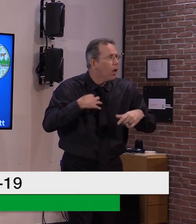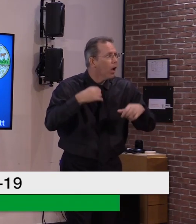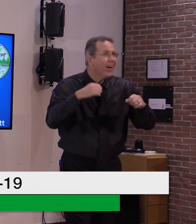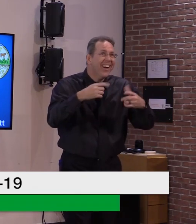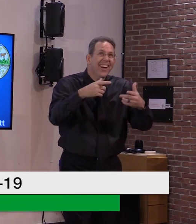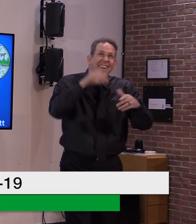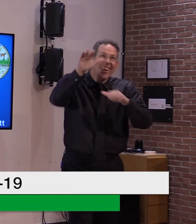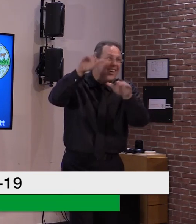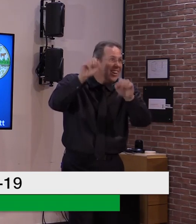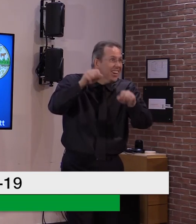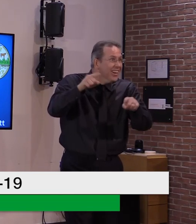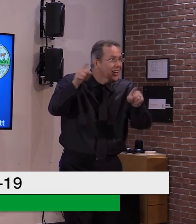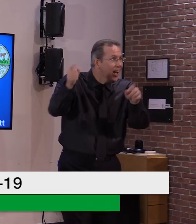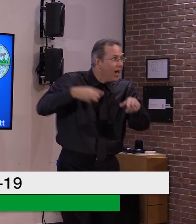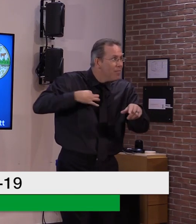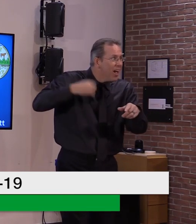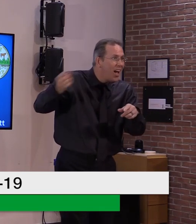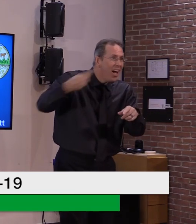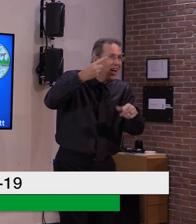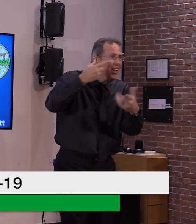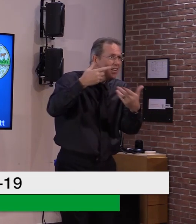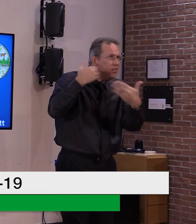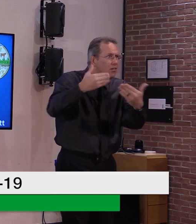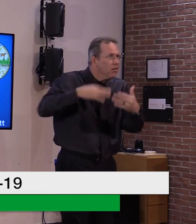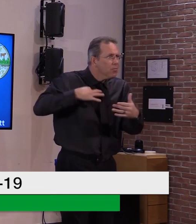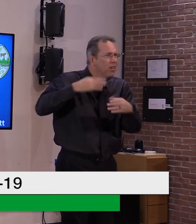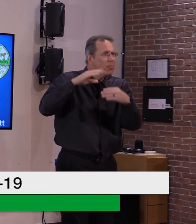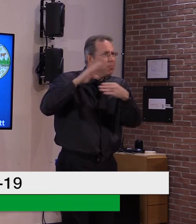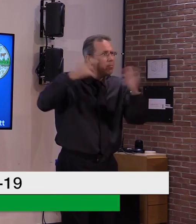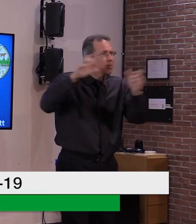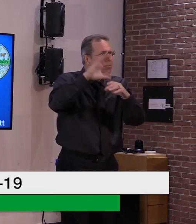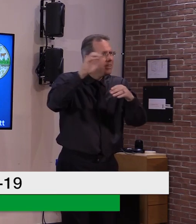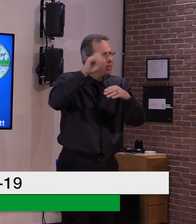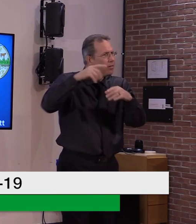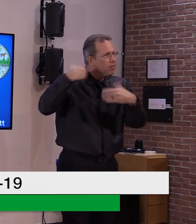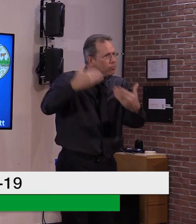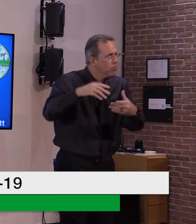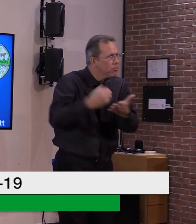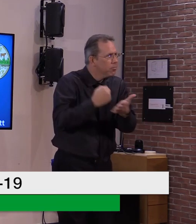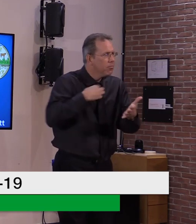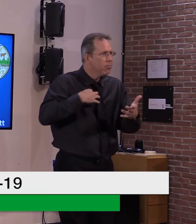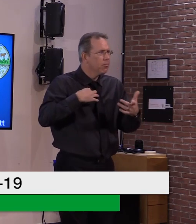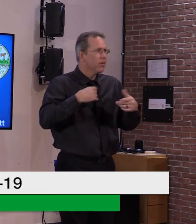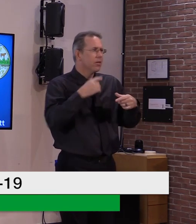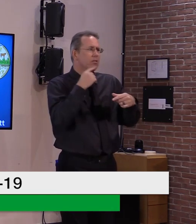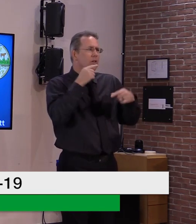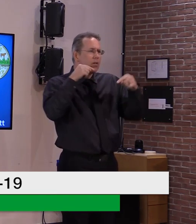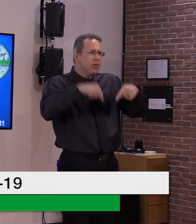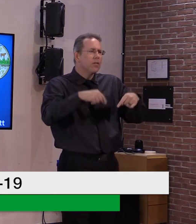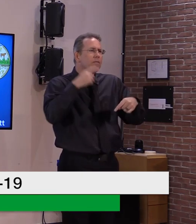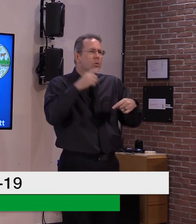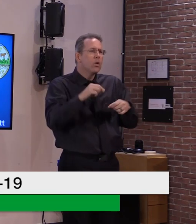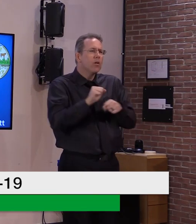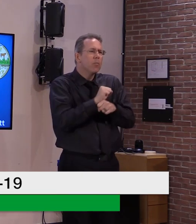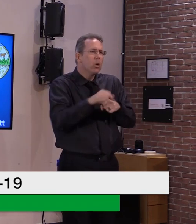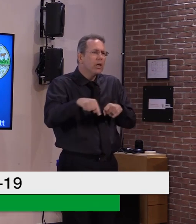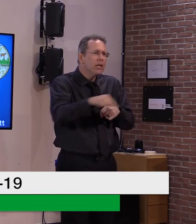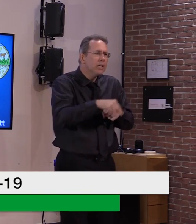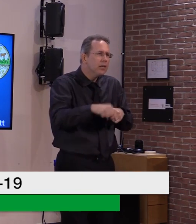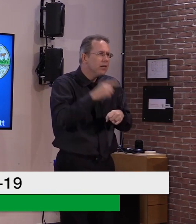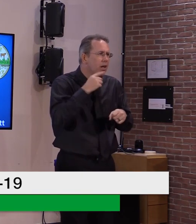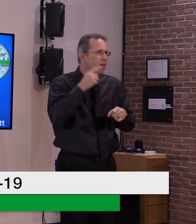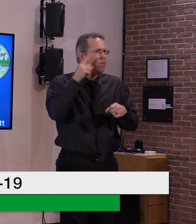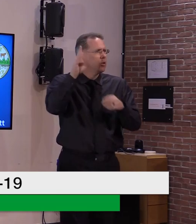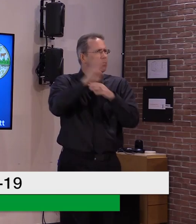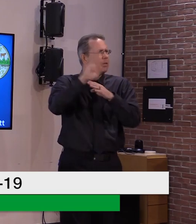worked how it didn't impact their business financially how it really was designed to be solely a benefit for their employees um